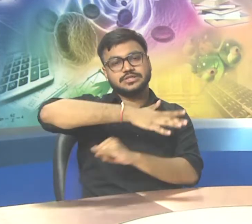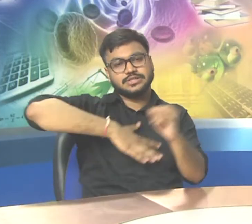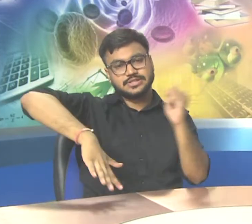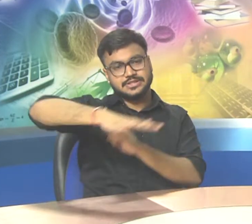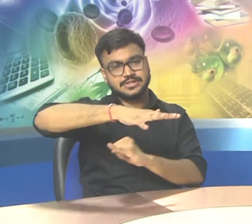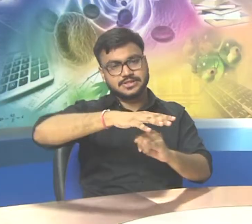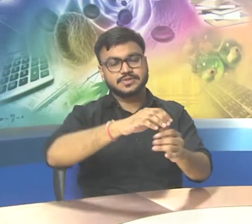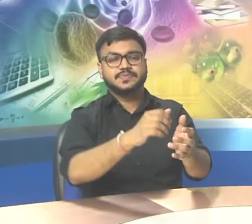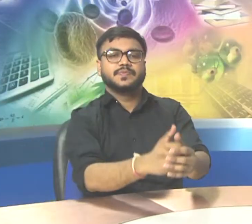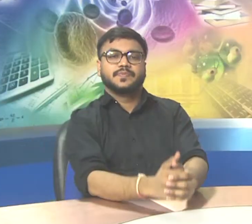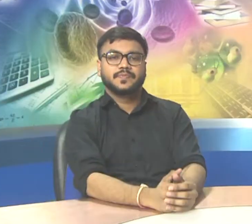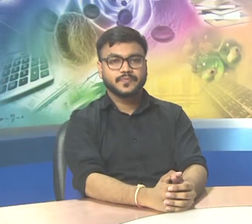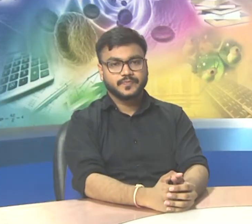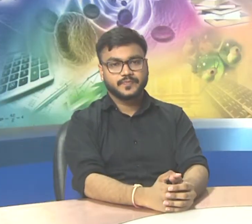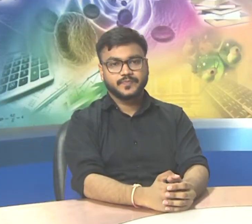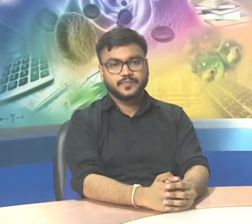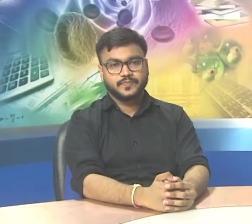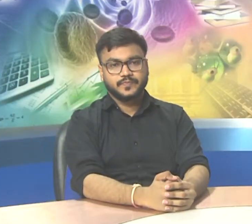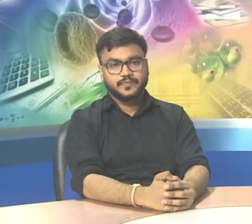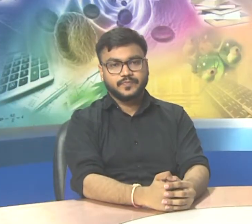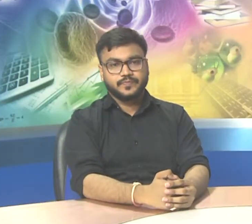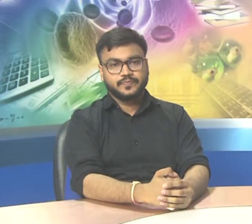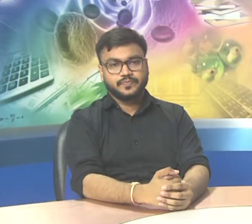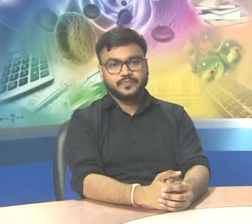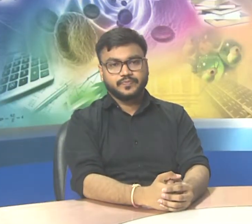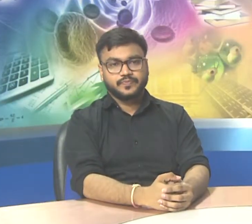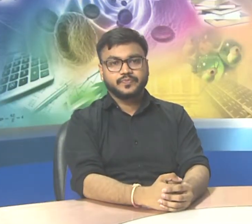shows friendship and social acceptance.